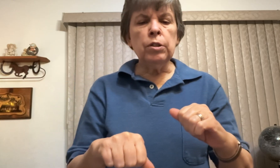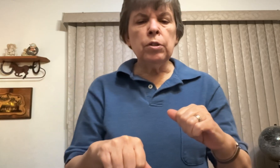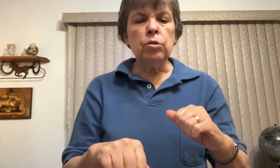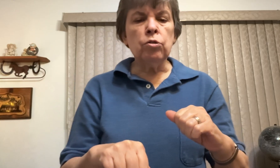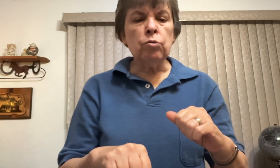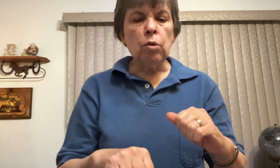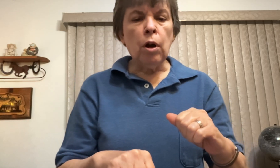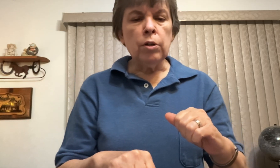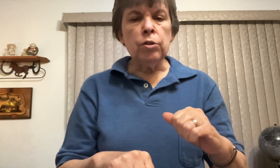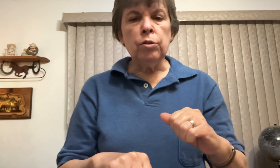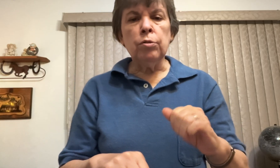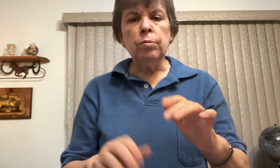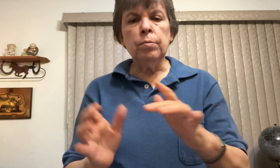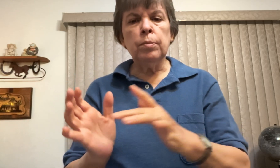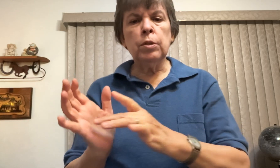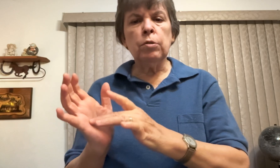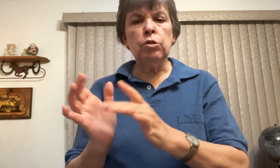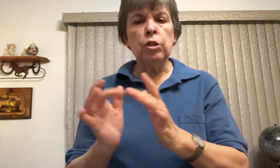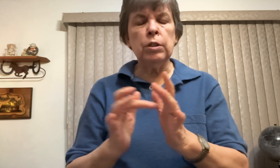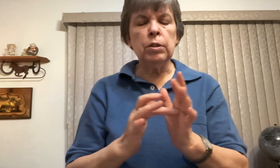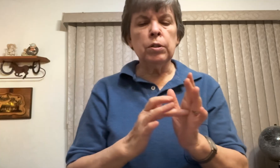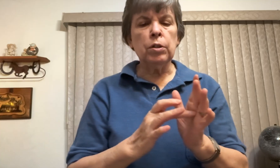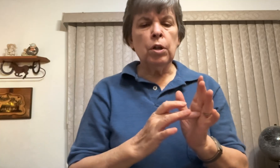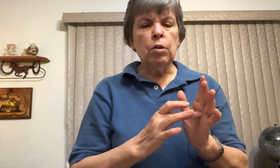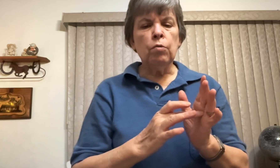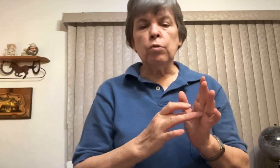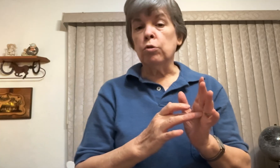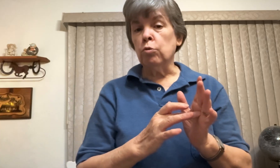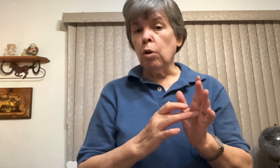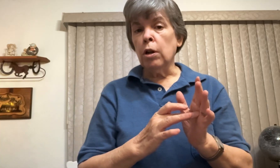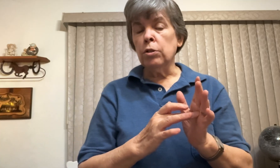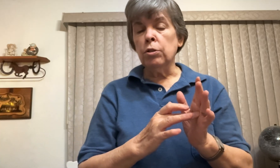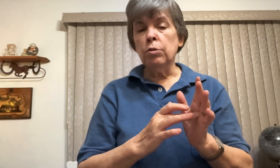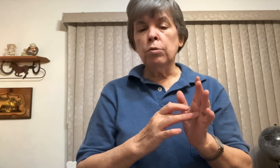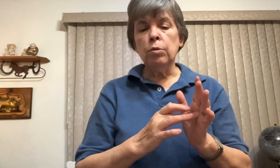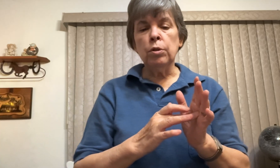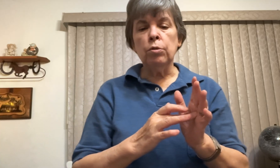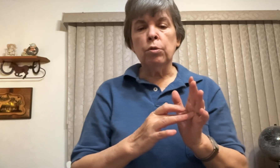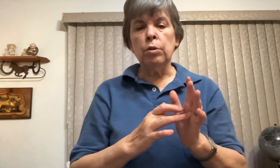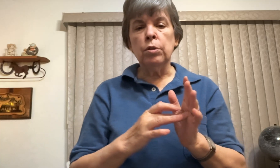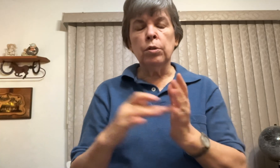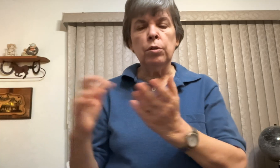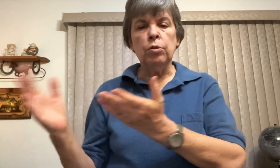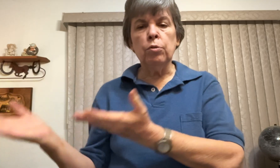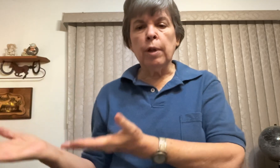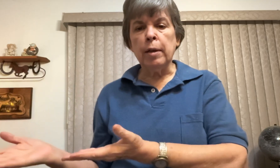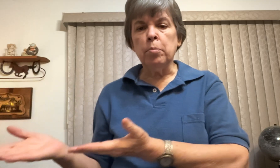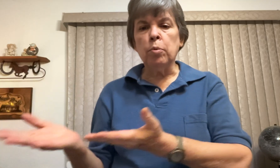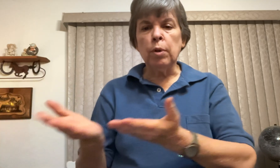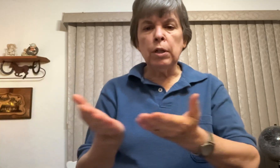Jesus draws you. So Jesus, for draws you, you could do like brings